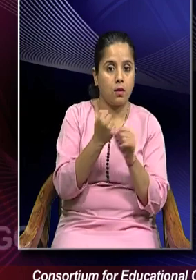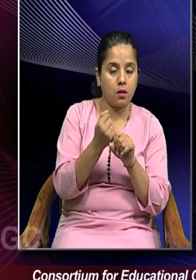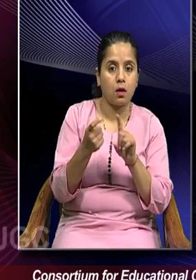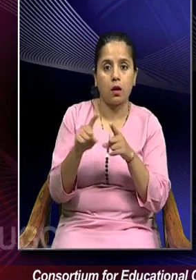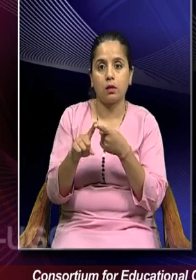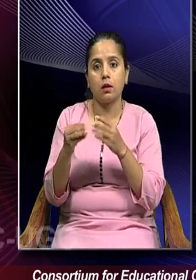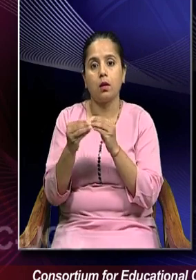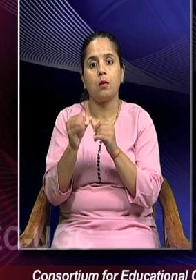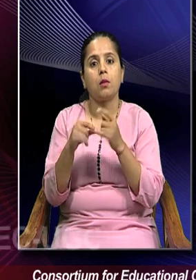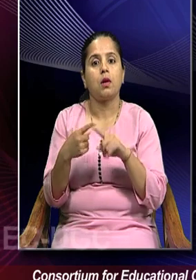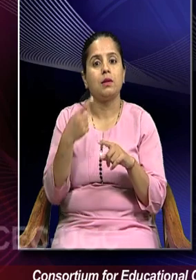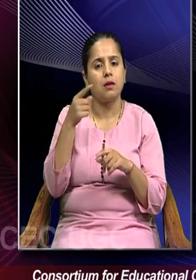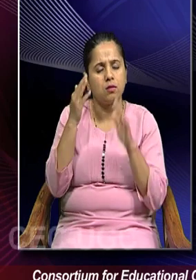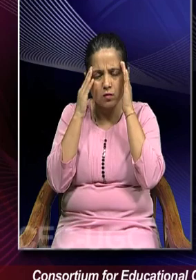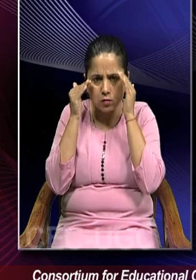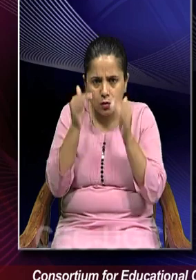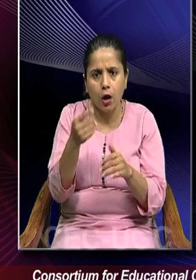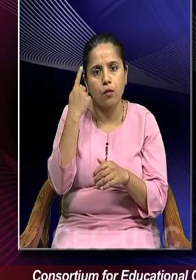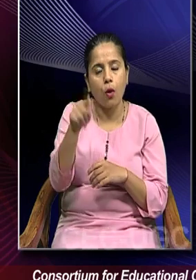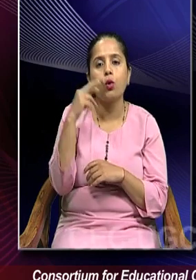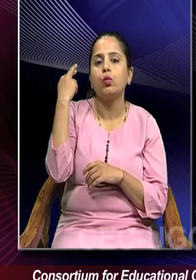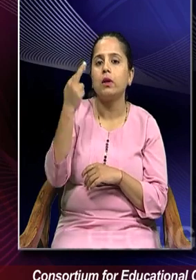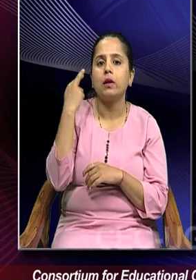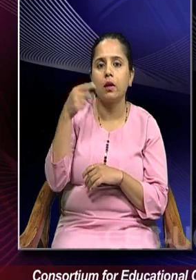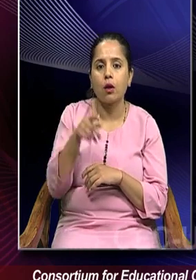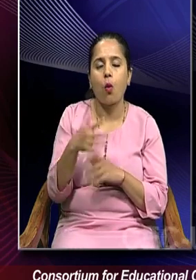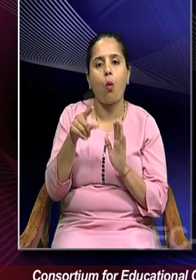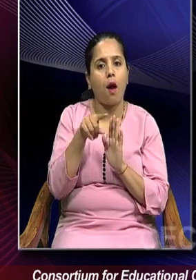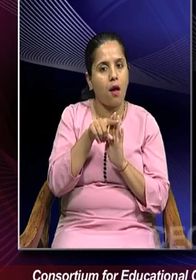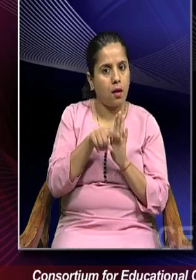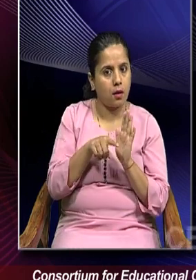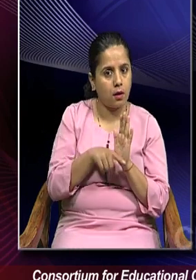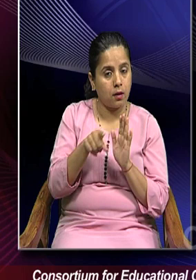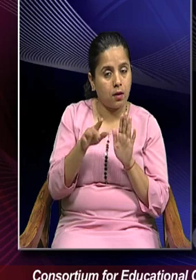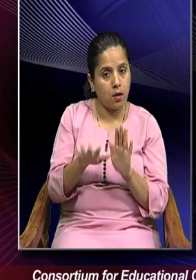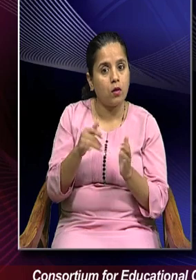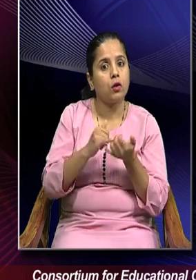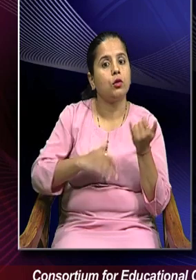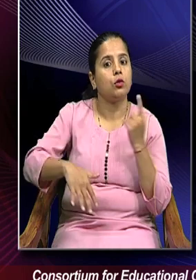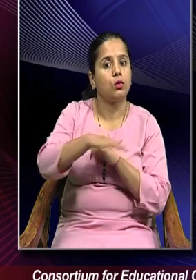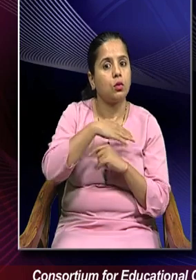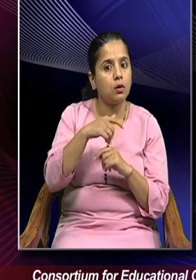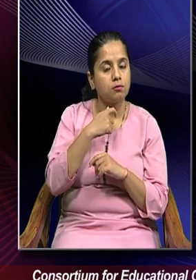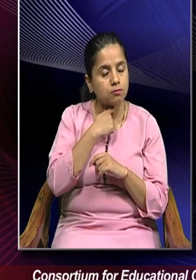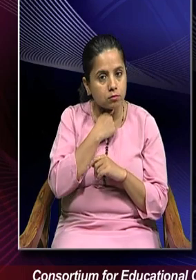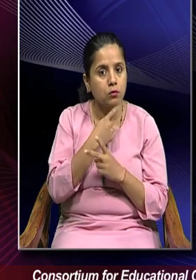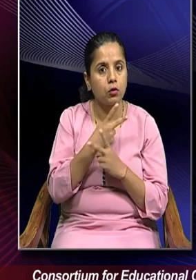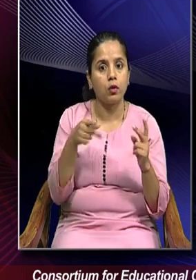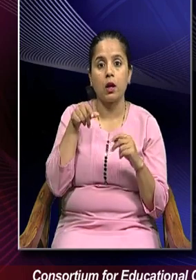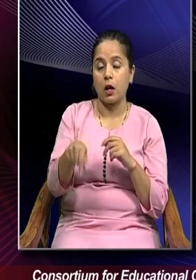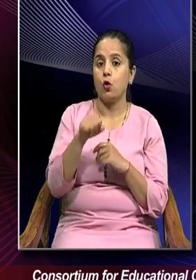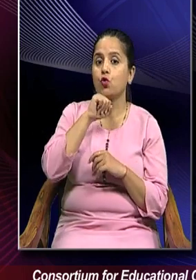again dedication to die for a cause, or the kind of ethics which are there in the society, or the commitment of youth, these kinds